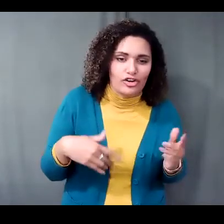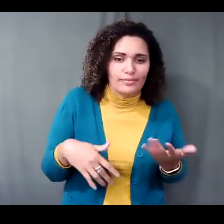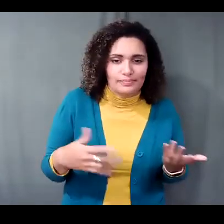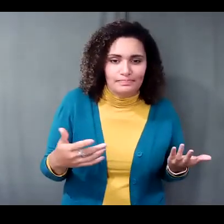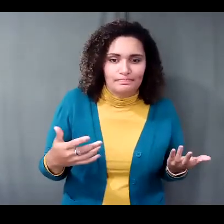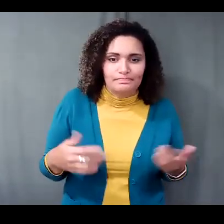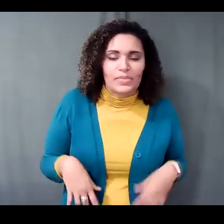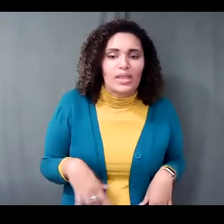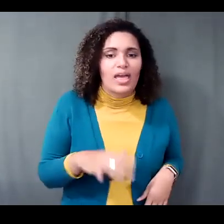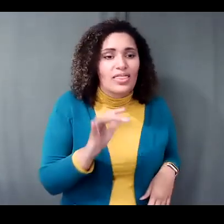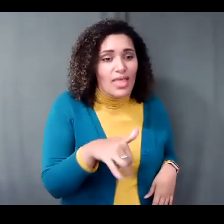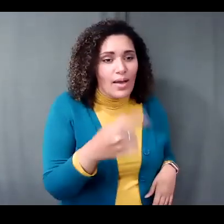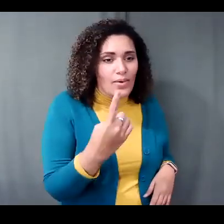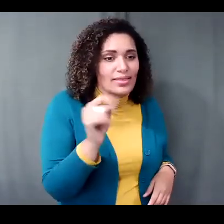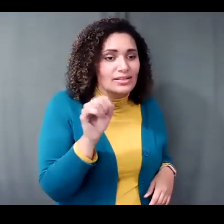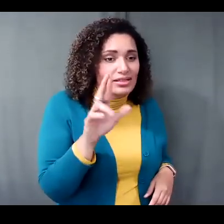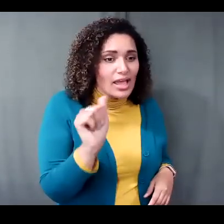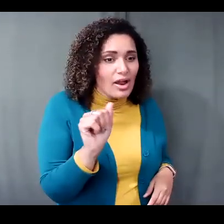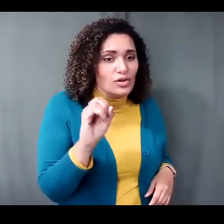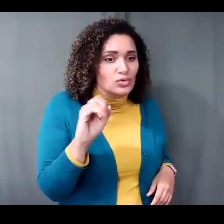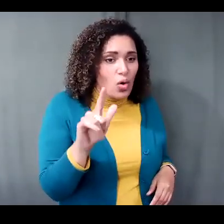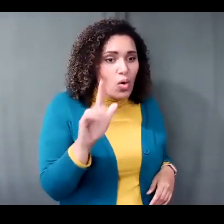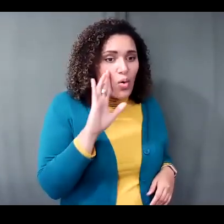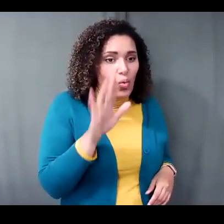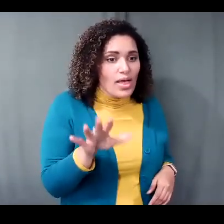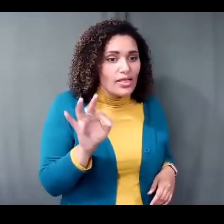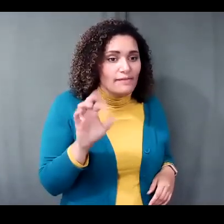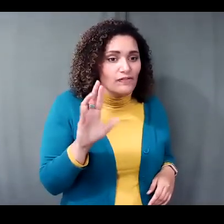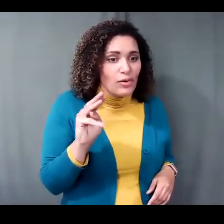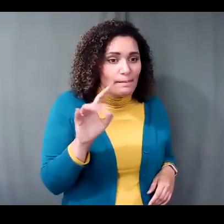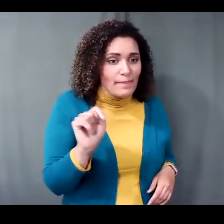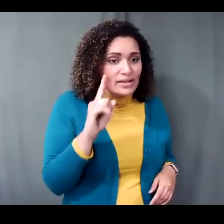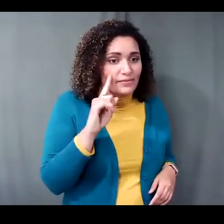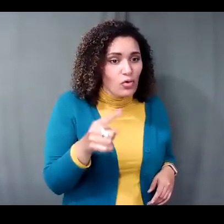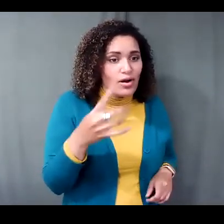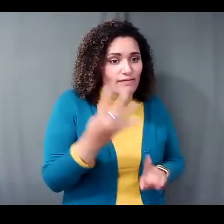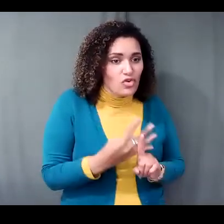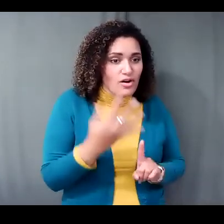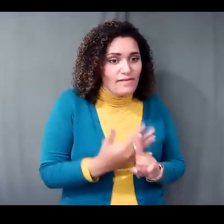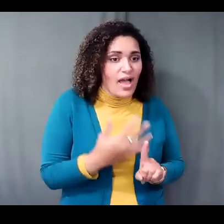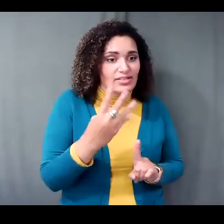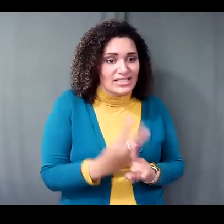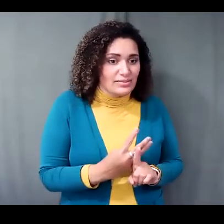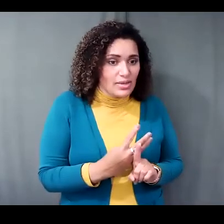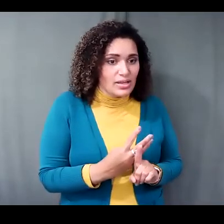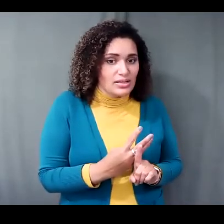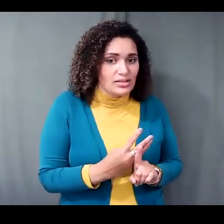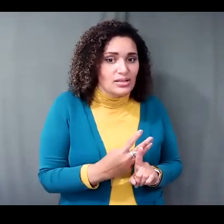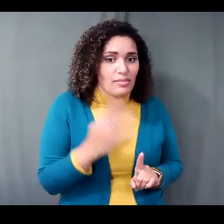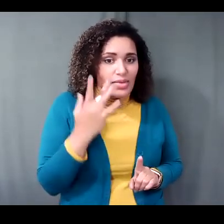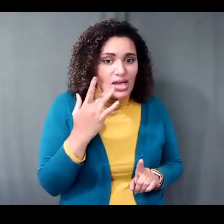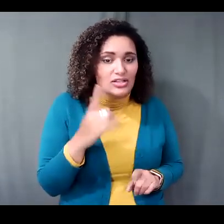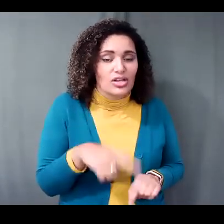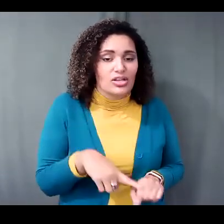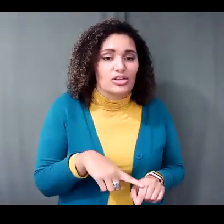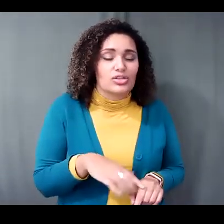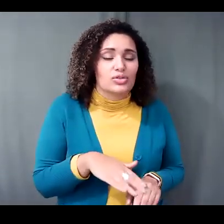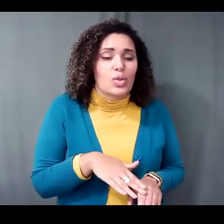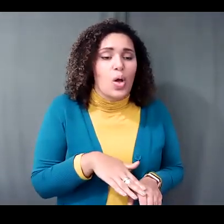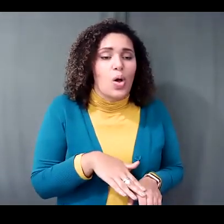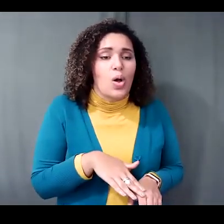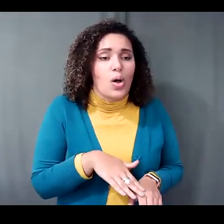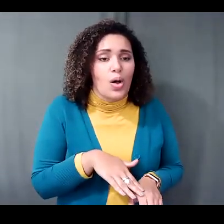in a very high sugar environment, it is also kind of difficult for them. So the high sugar and high alcohol environment will kill the yeast, and high